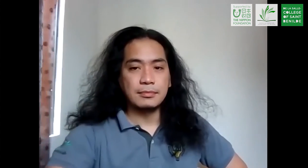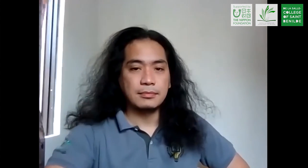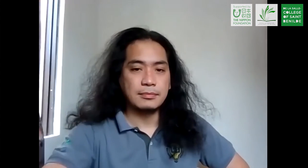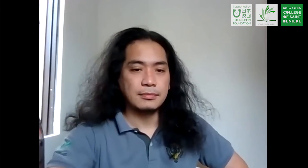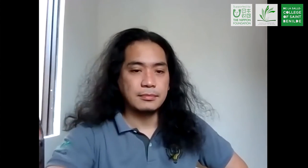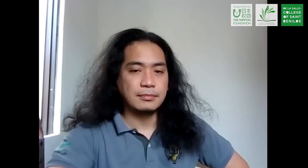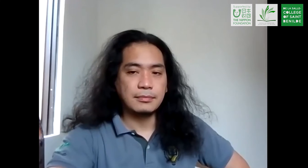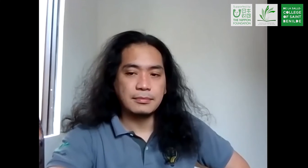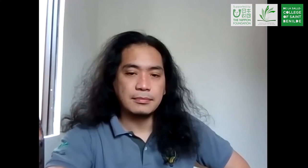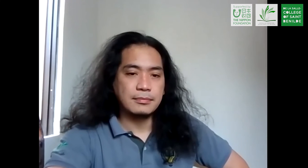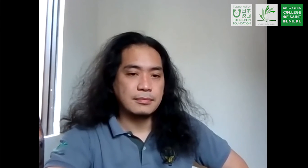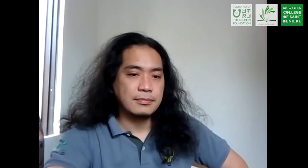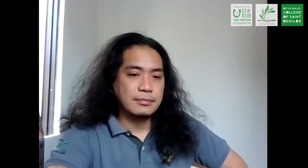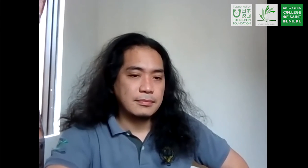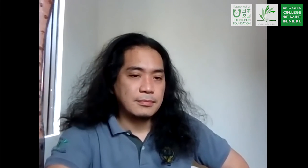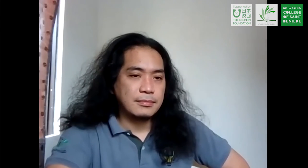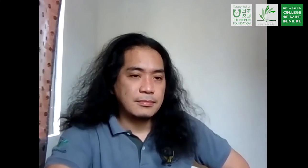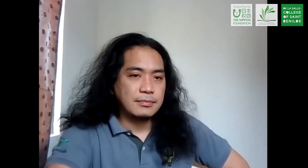16 together.